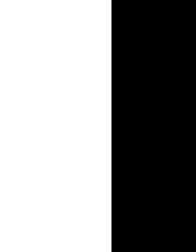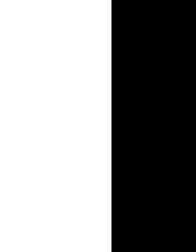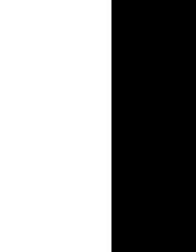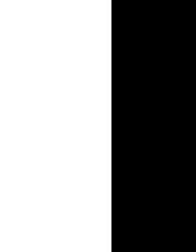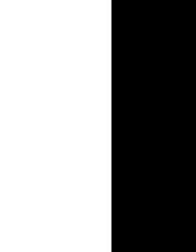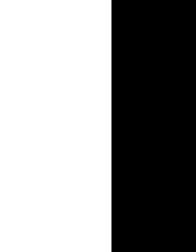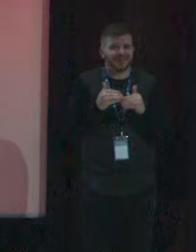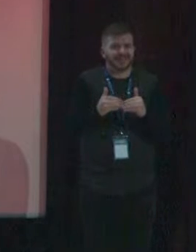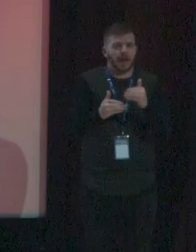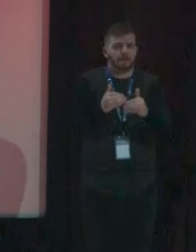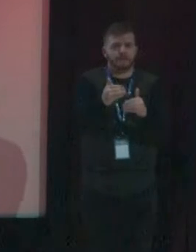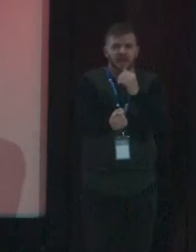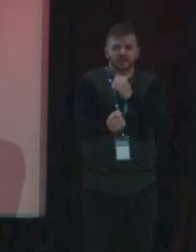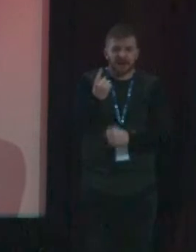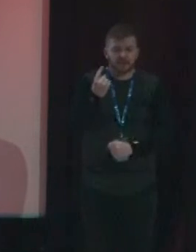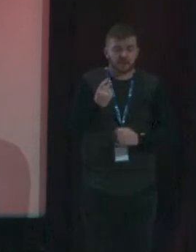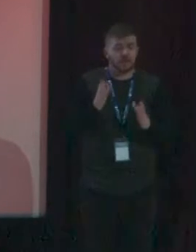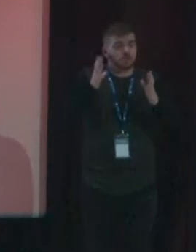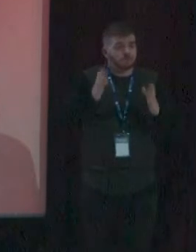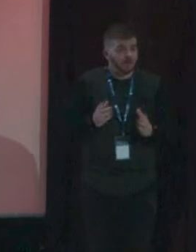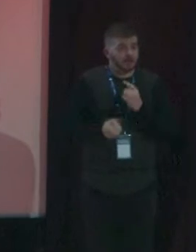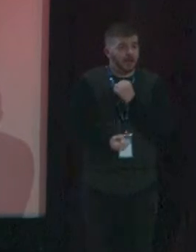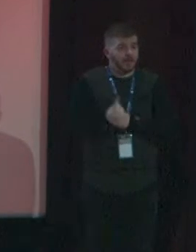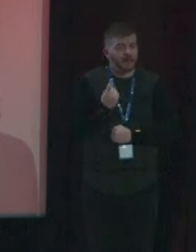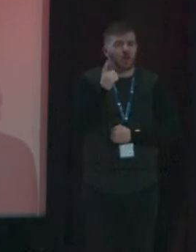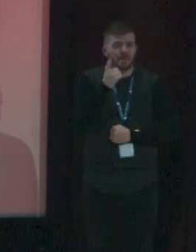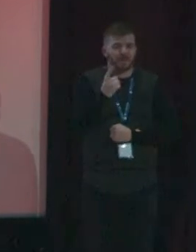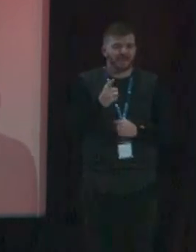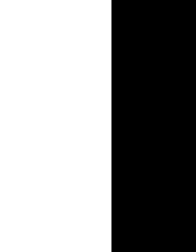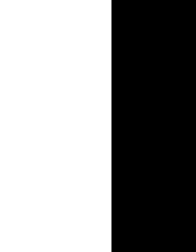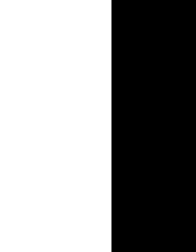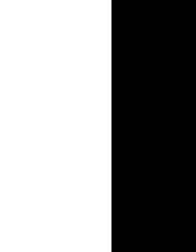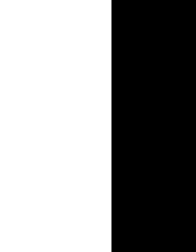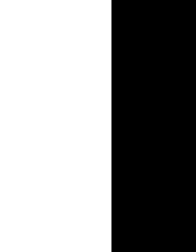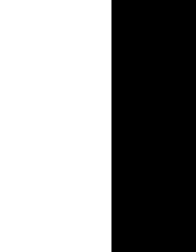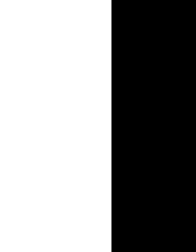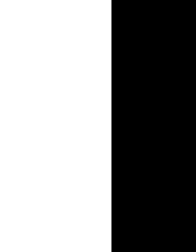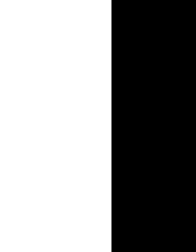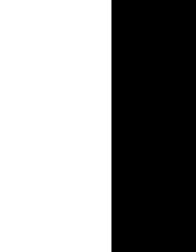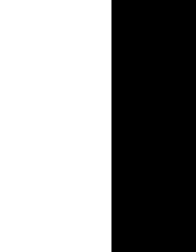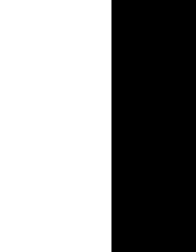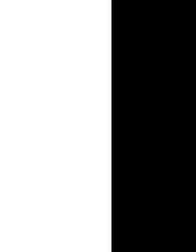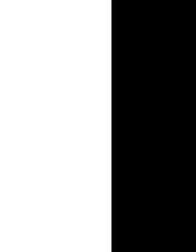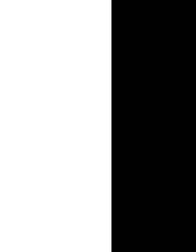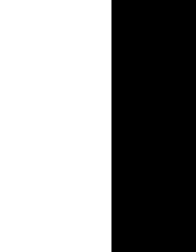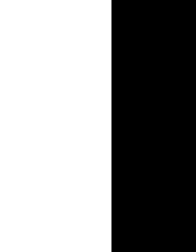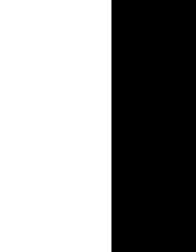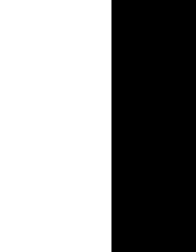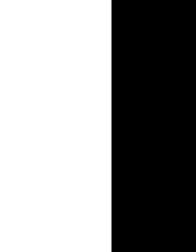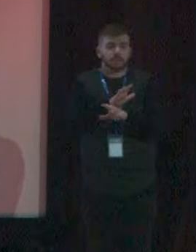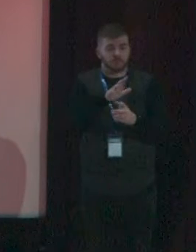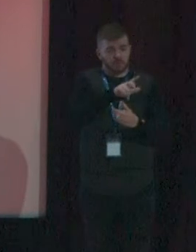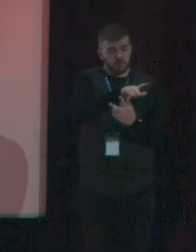now step events, things that have to happen, but it is a little bit more ambiguous how they happen. So the game starts, you have